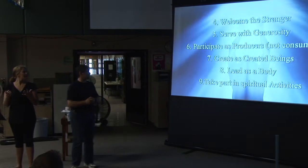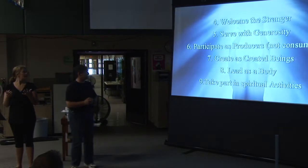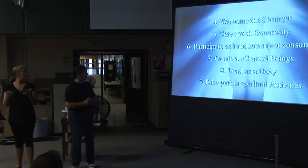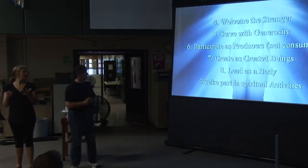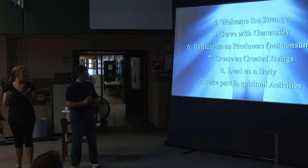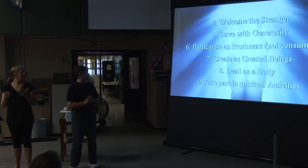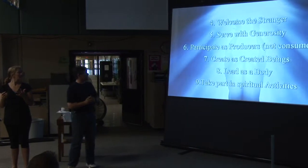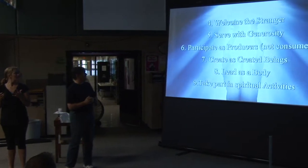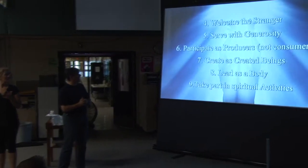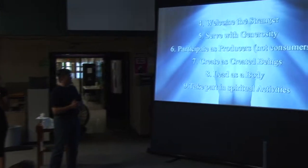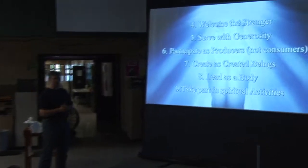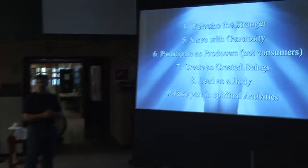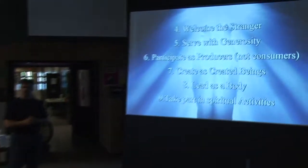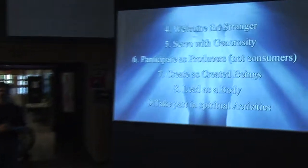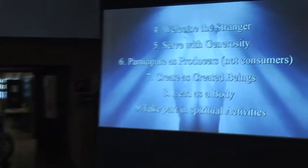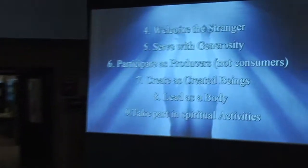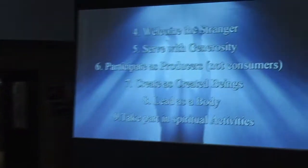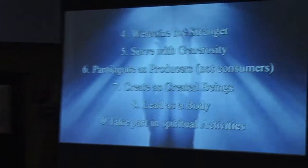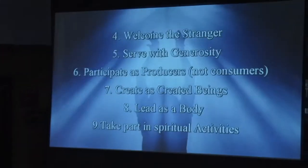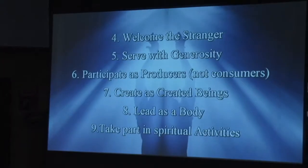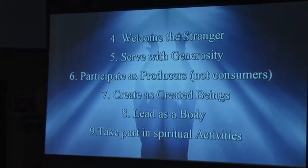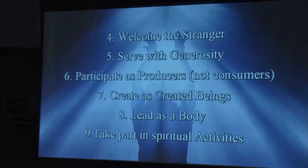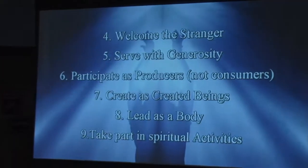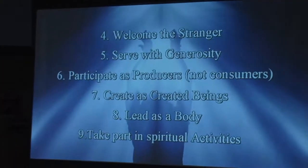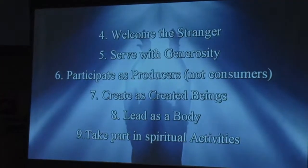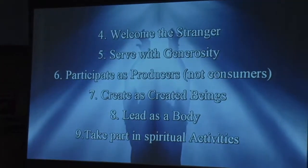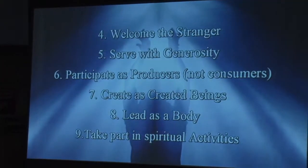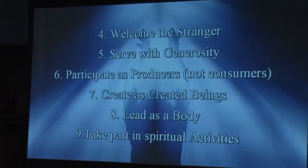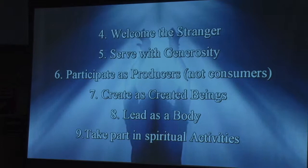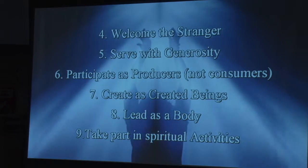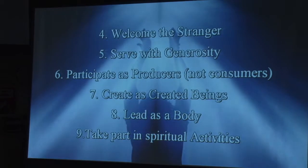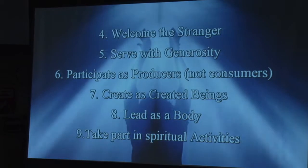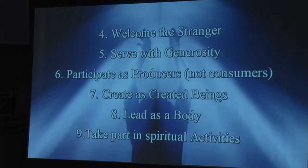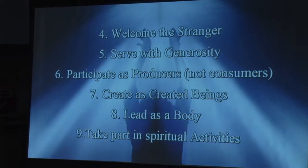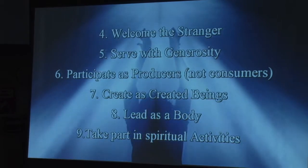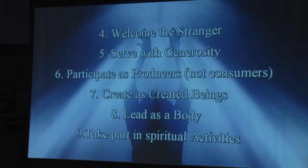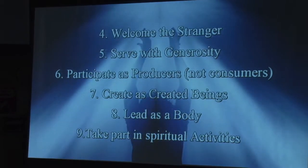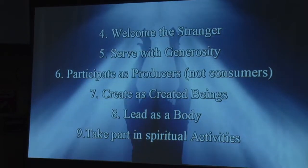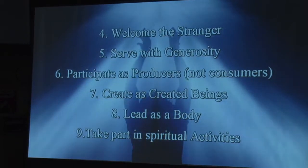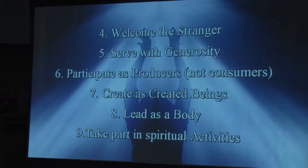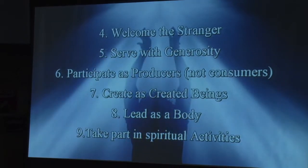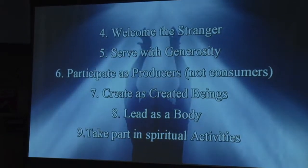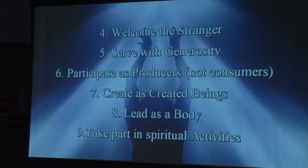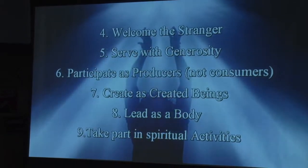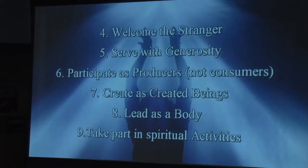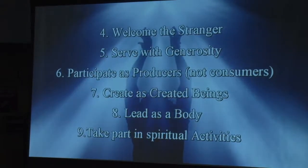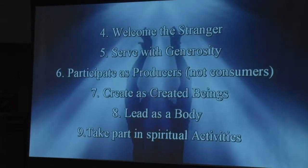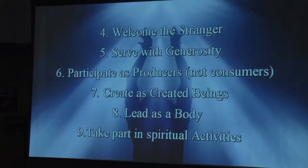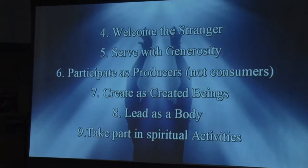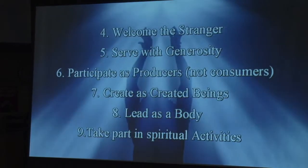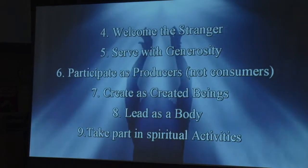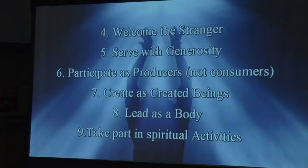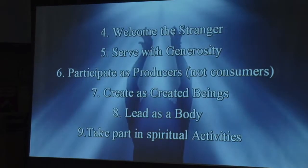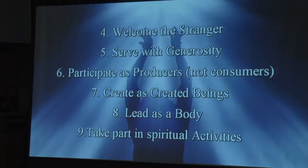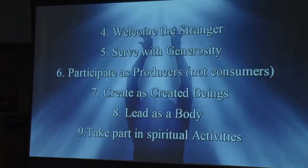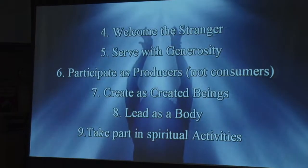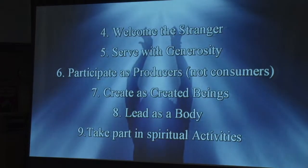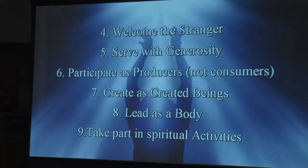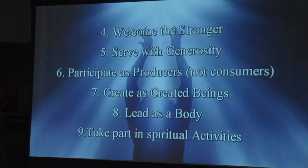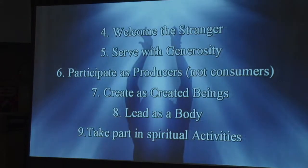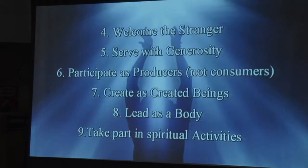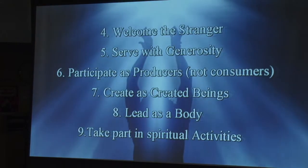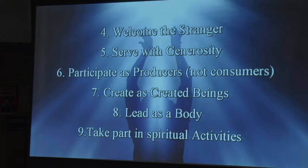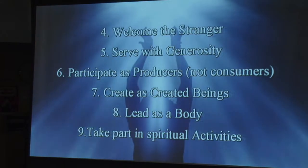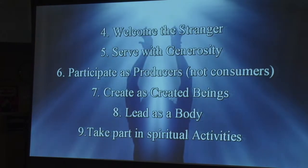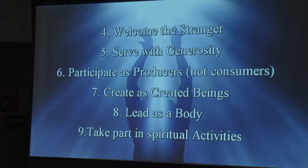as producers. I had a struggle with what that meant at first as we wrestled with this and looking at this and many churches exploring the journey we have, but